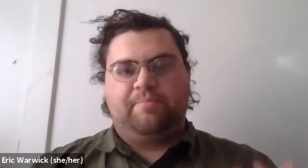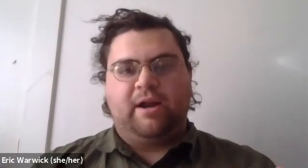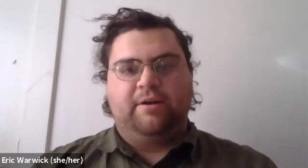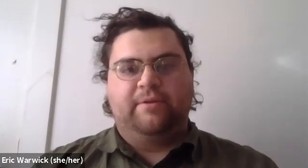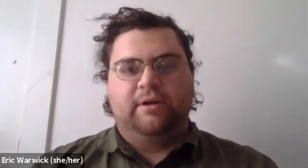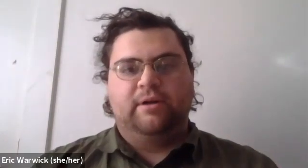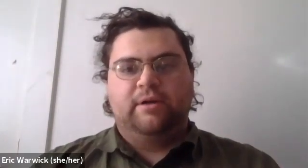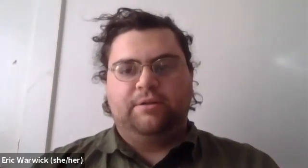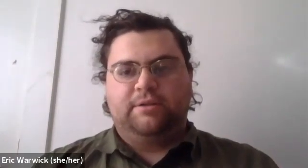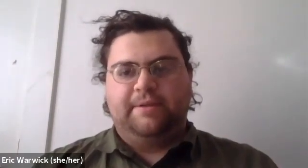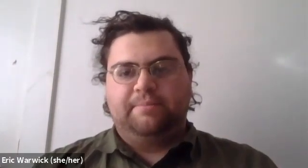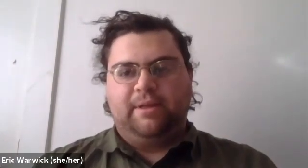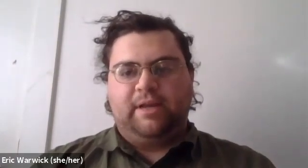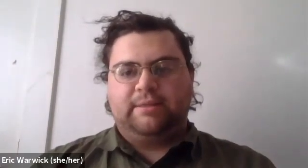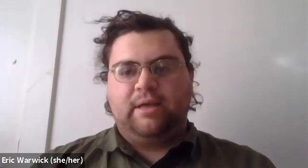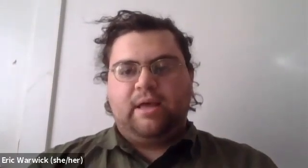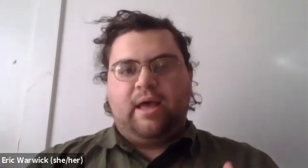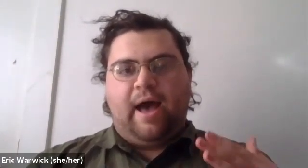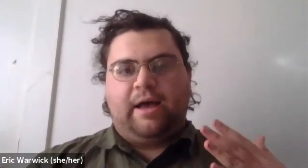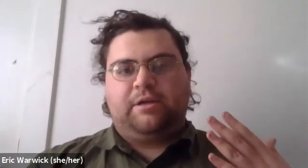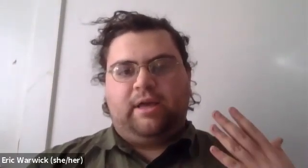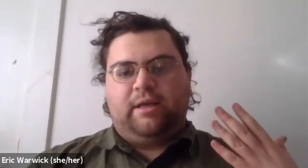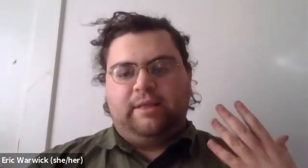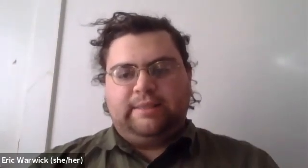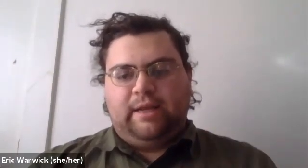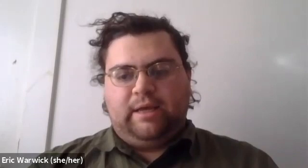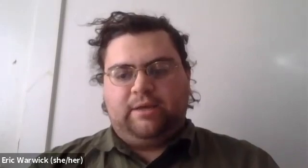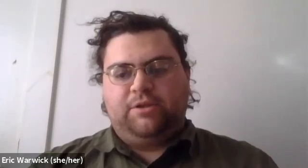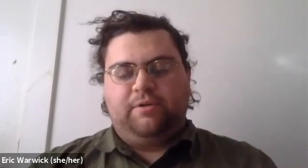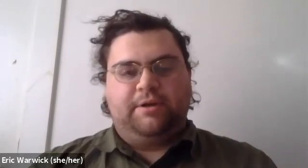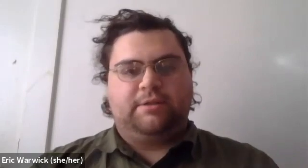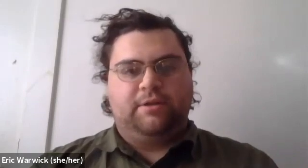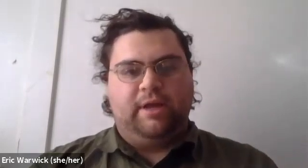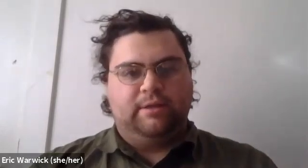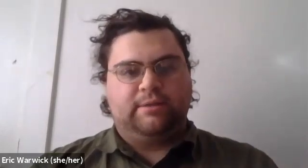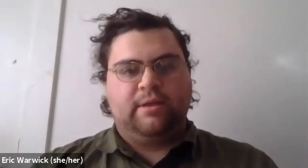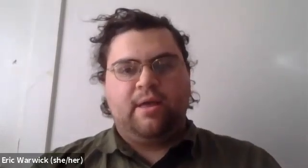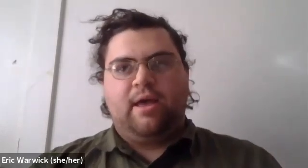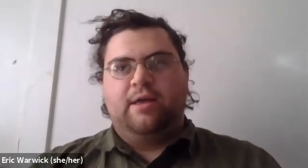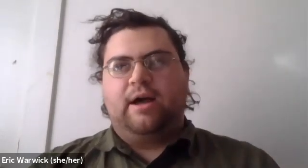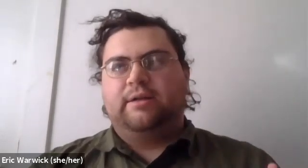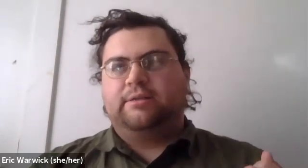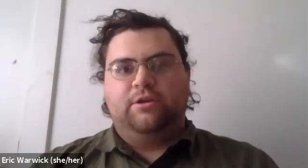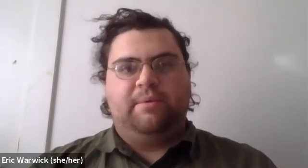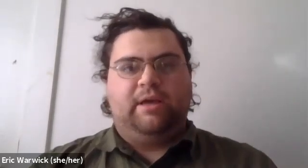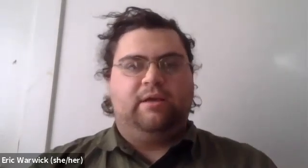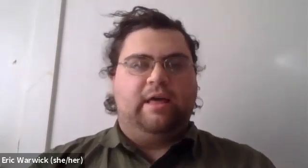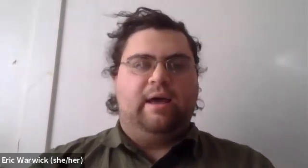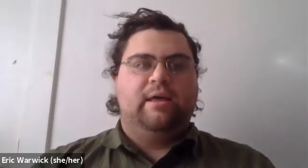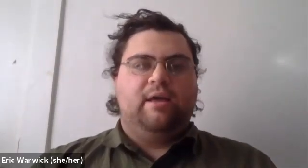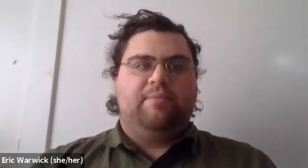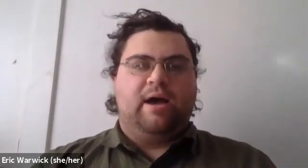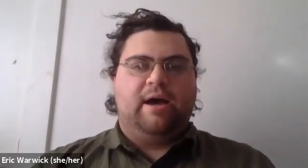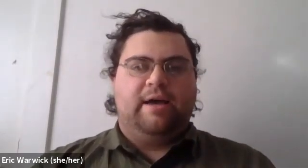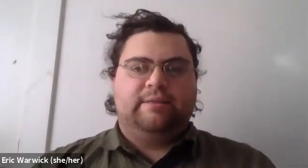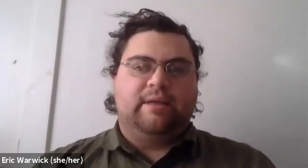schools work better for students with disabilities, actually listening to your students and not assuming